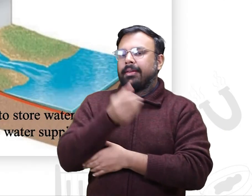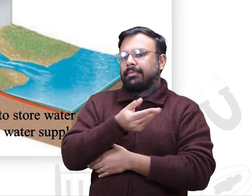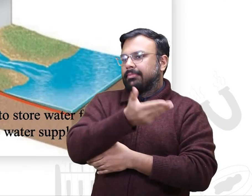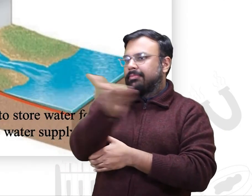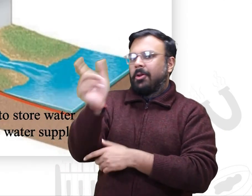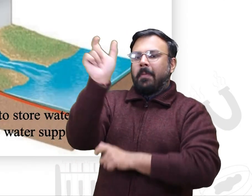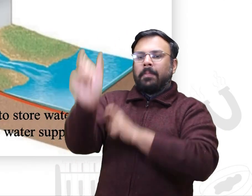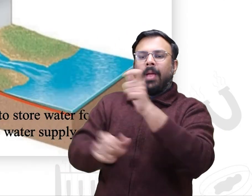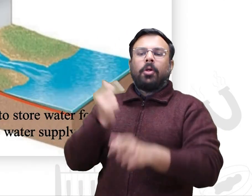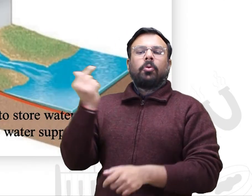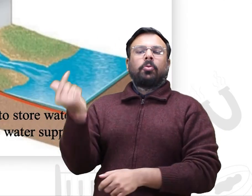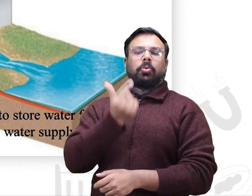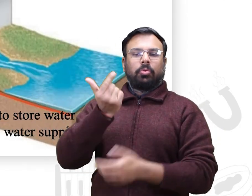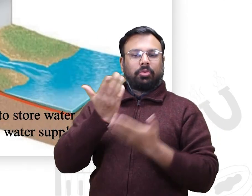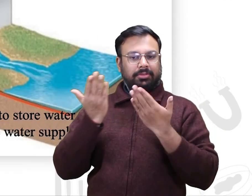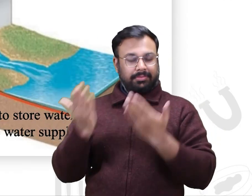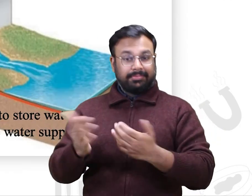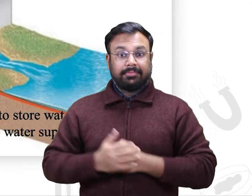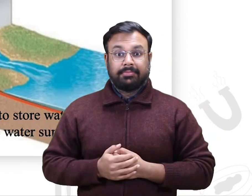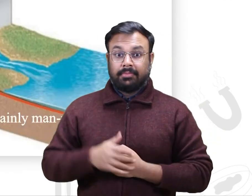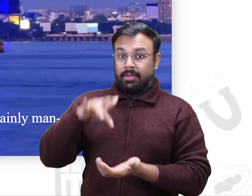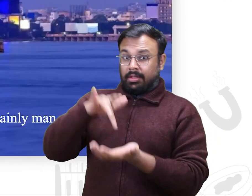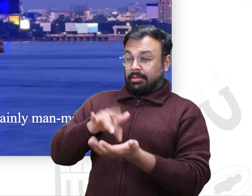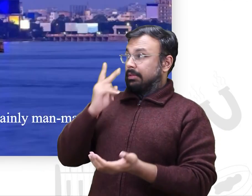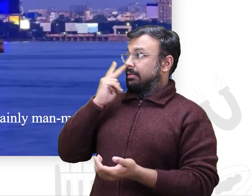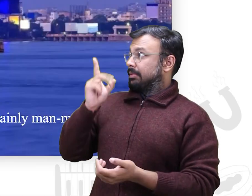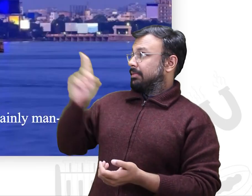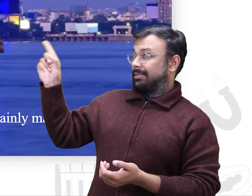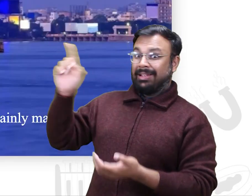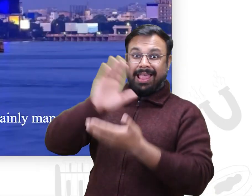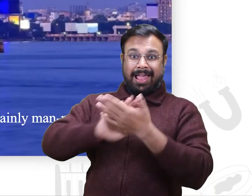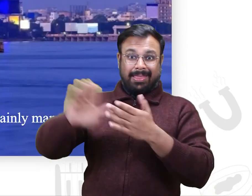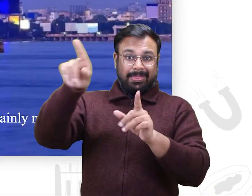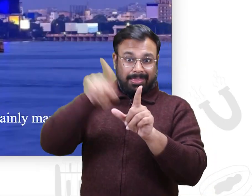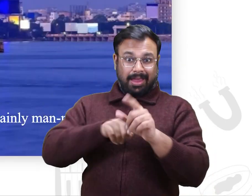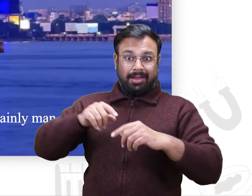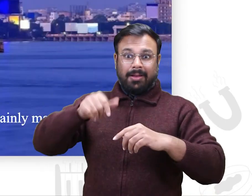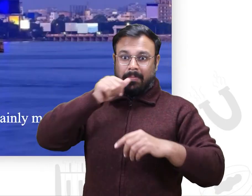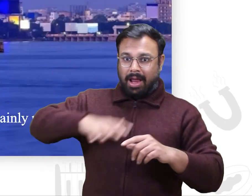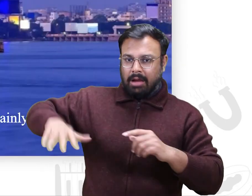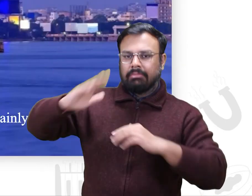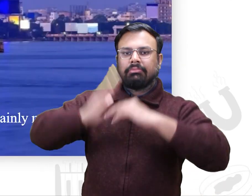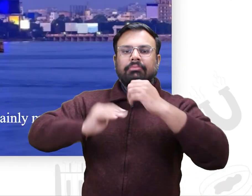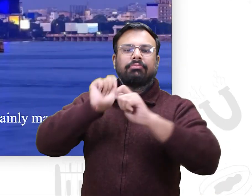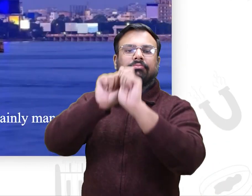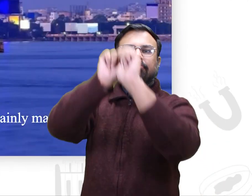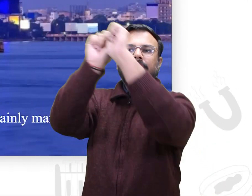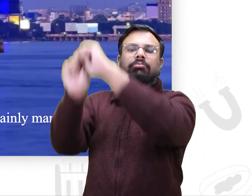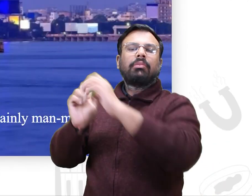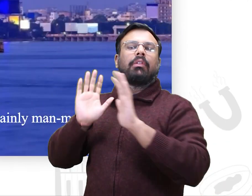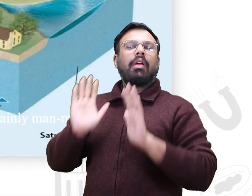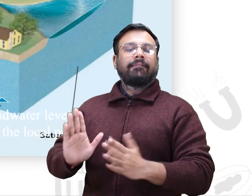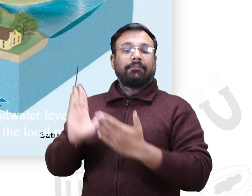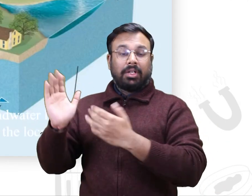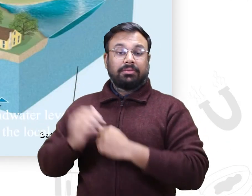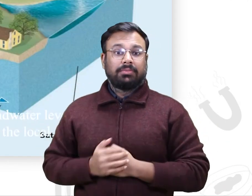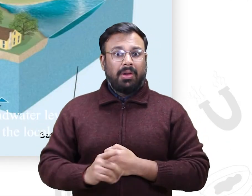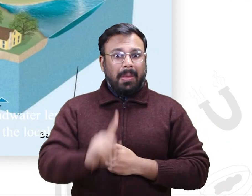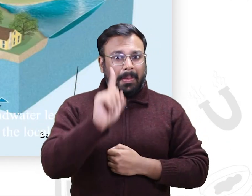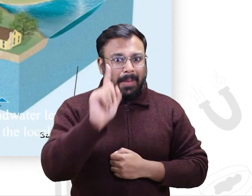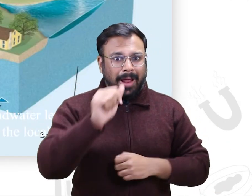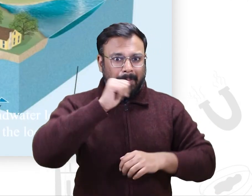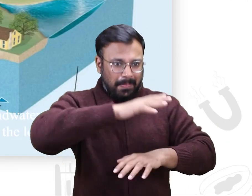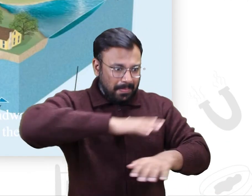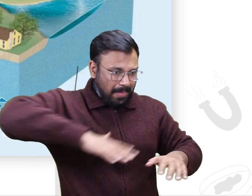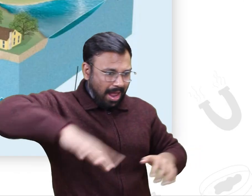electricity, and guarantee water supply for the locals. In Hyderabad, the lakes are mainly man-made.